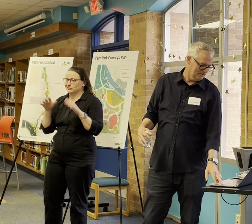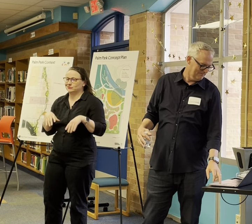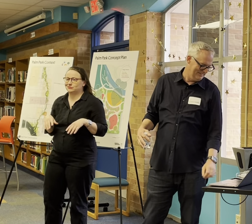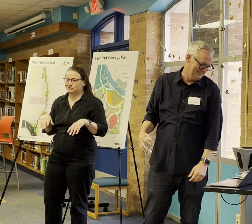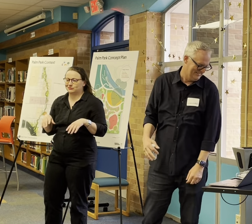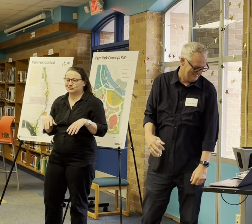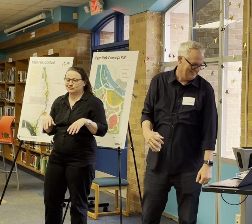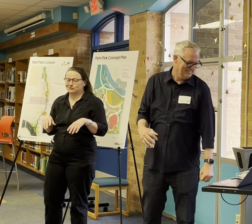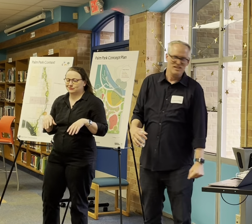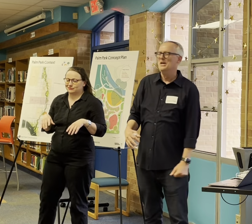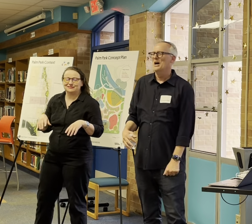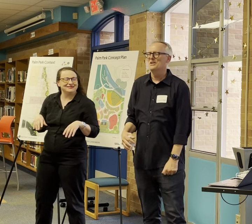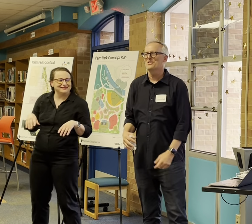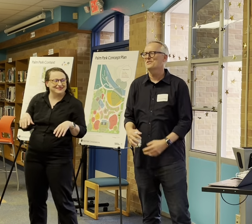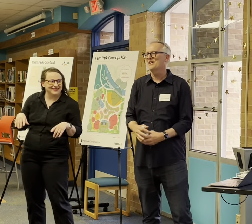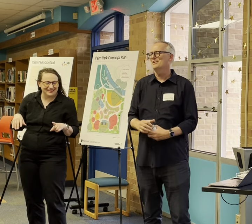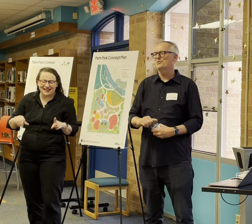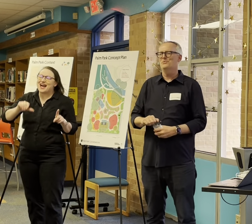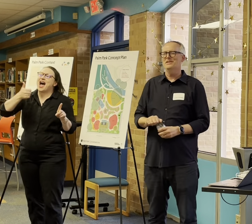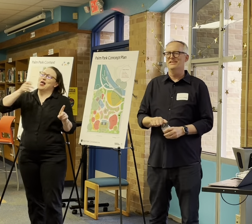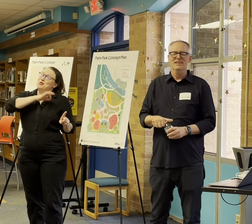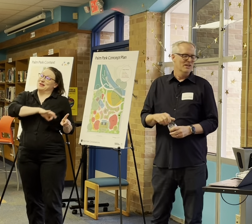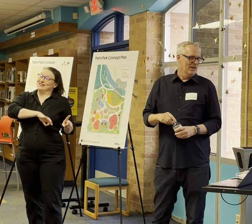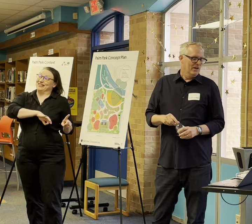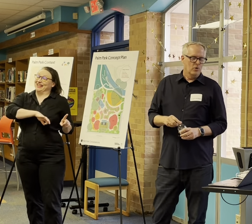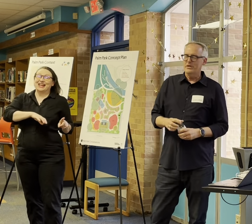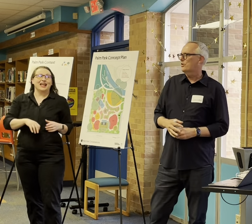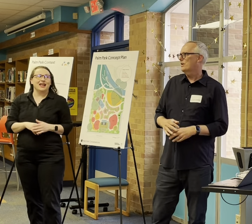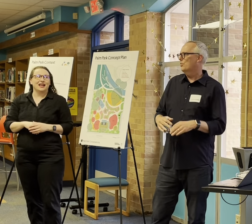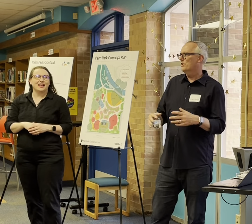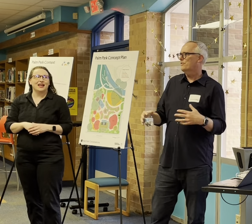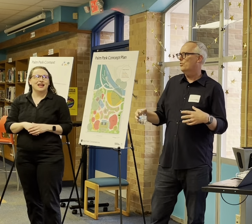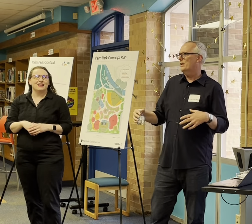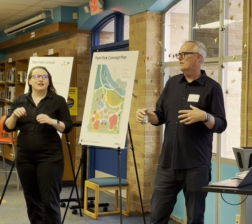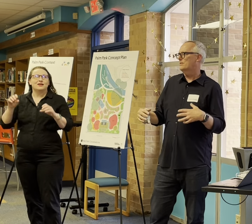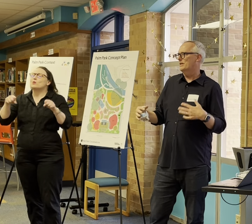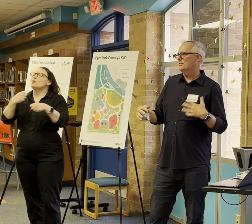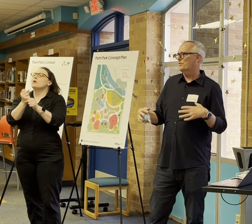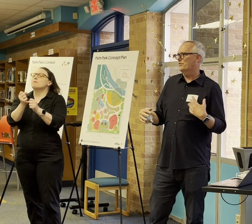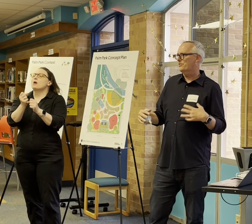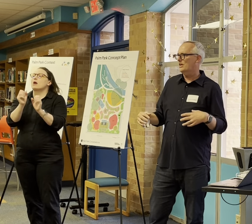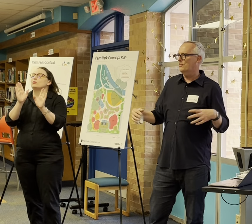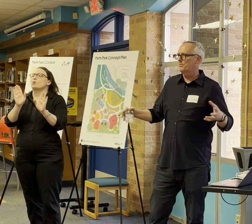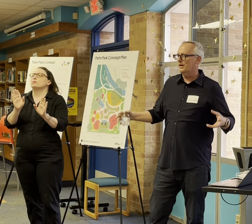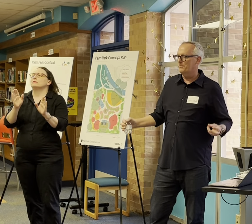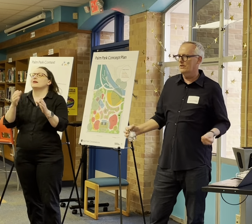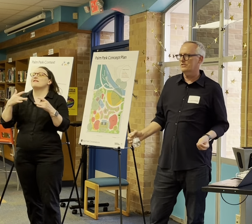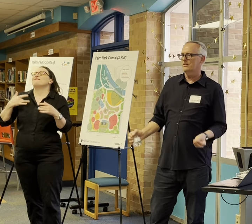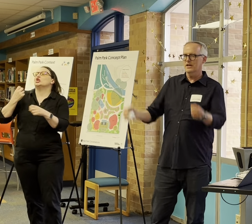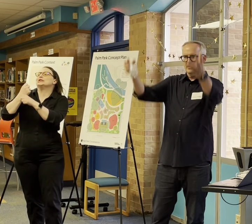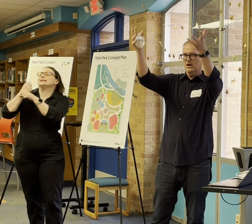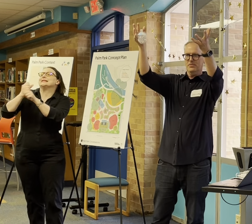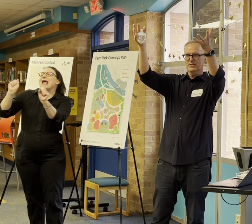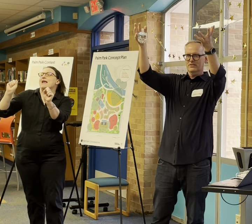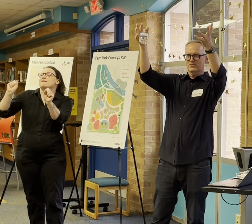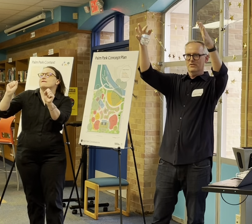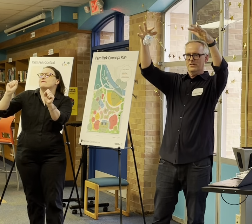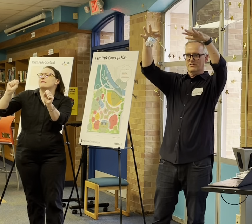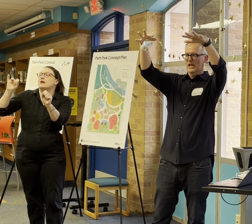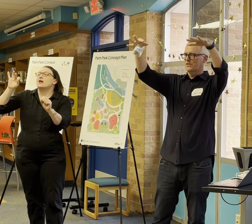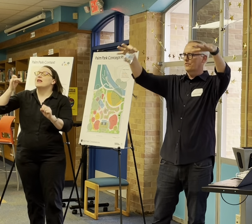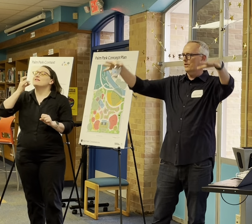that. Another advantage would be we could create a wonderful way to make this feel safe by bouncing light up on